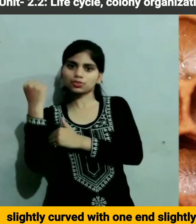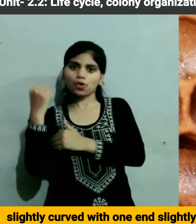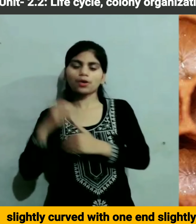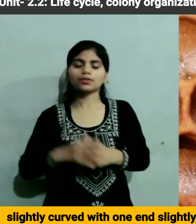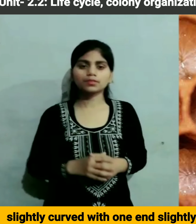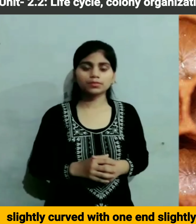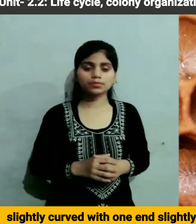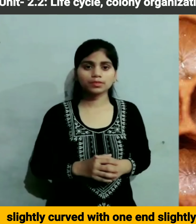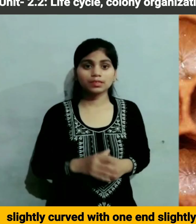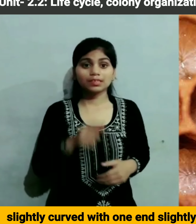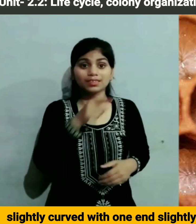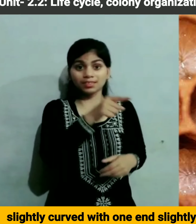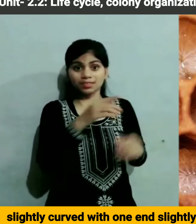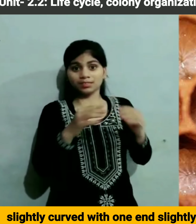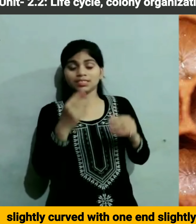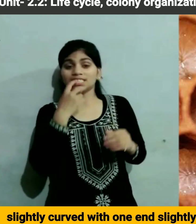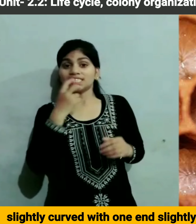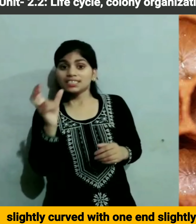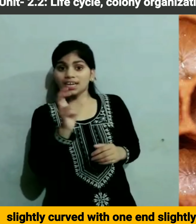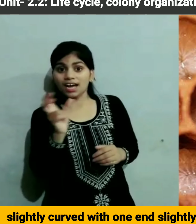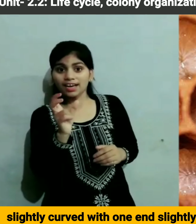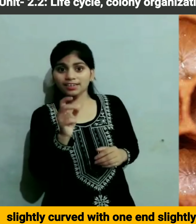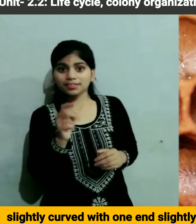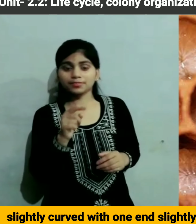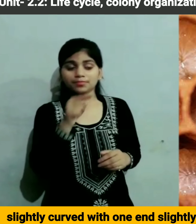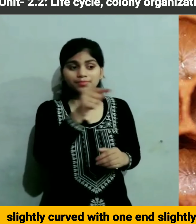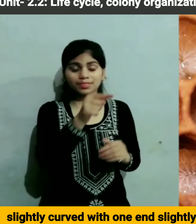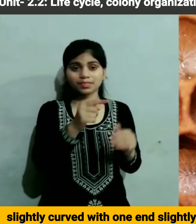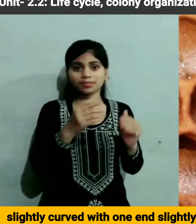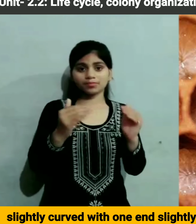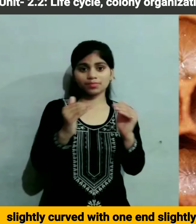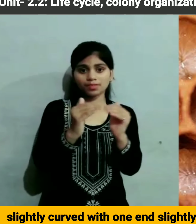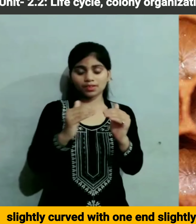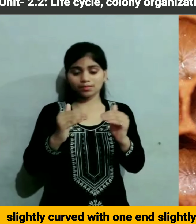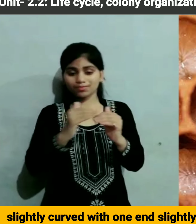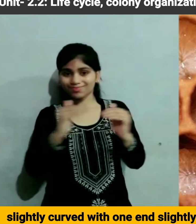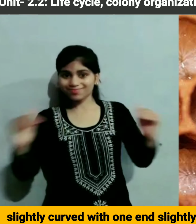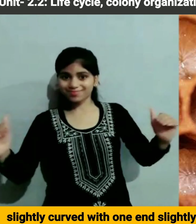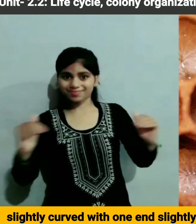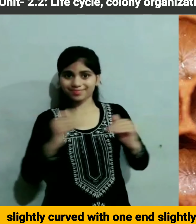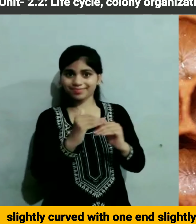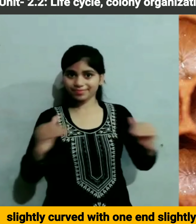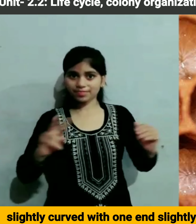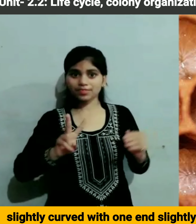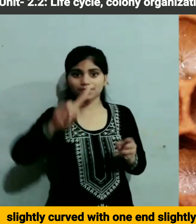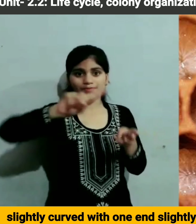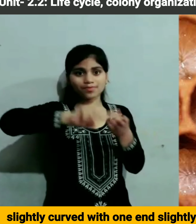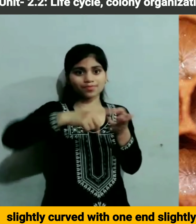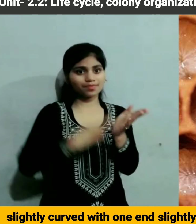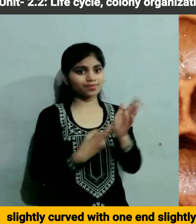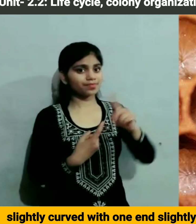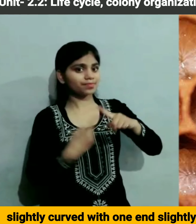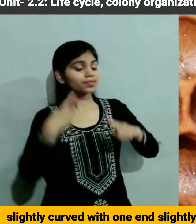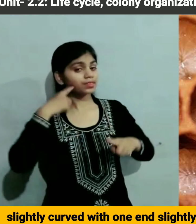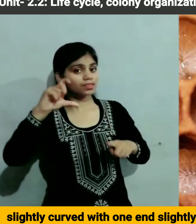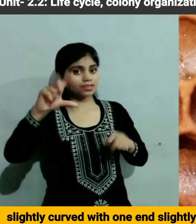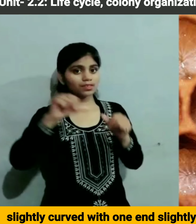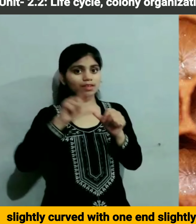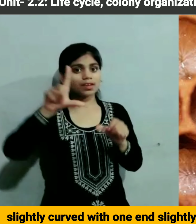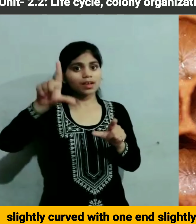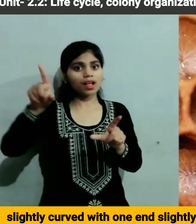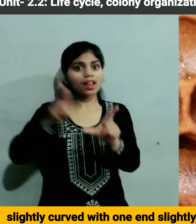Eggs are laid in the cells singly and vertically, with a thin